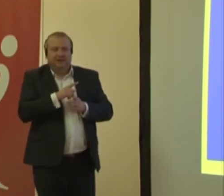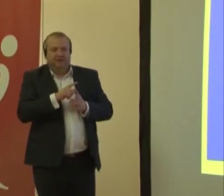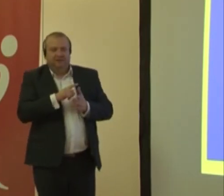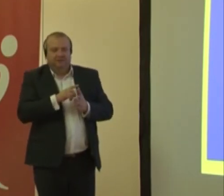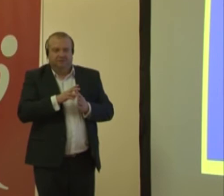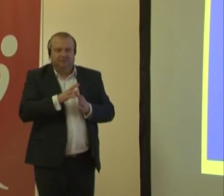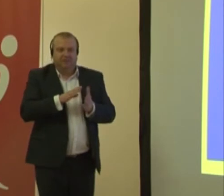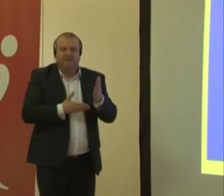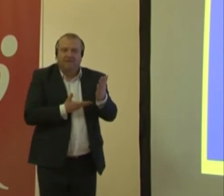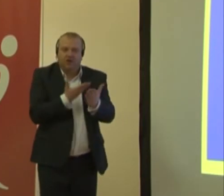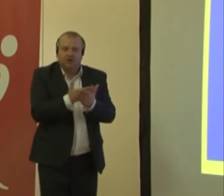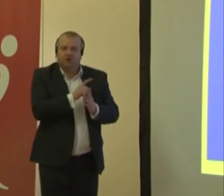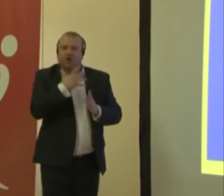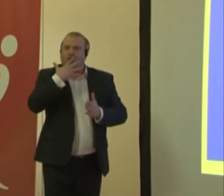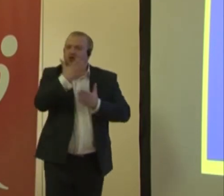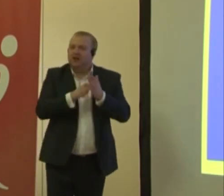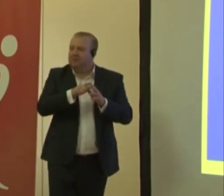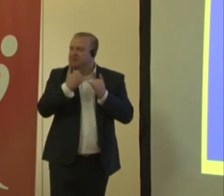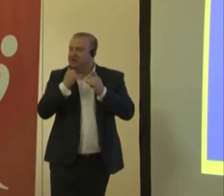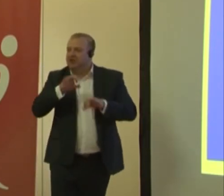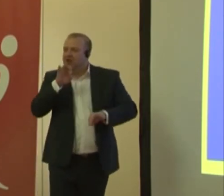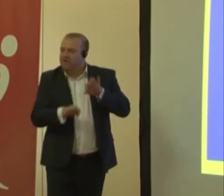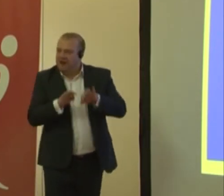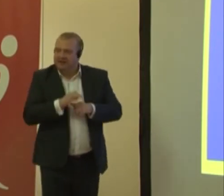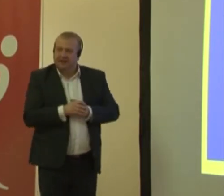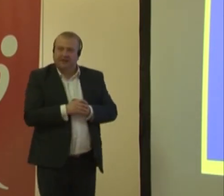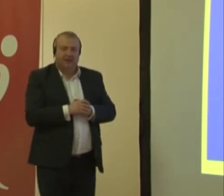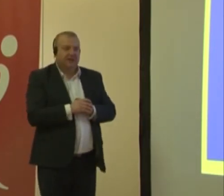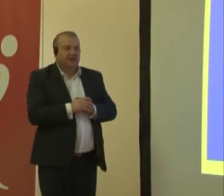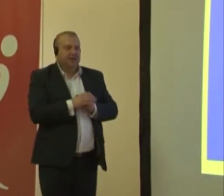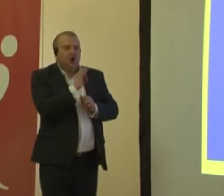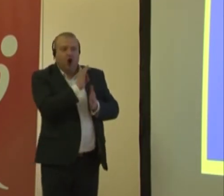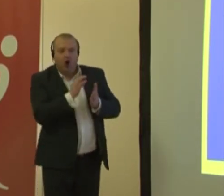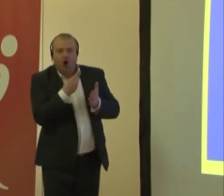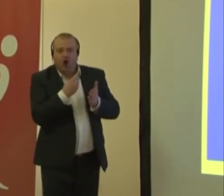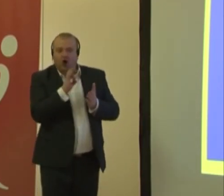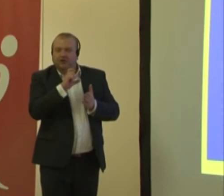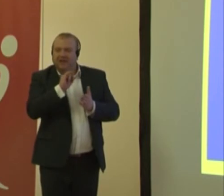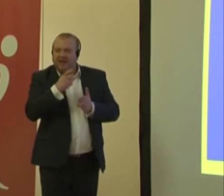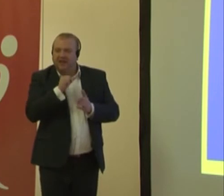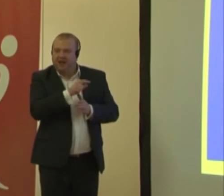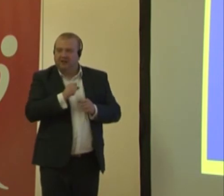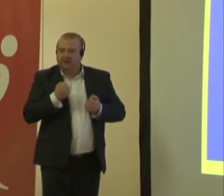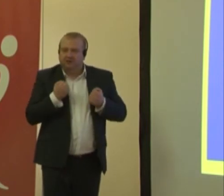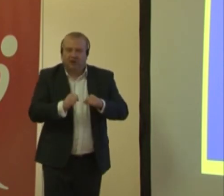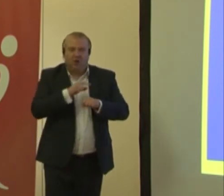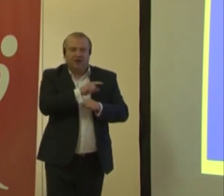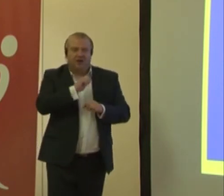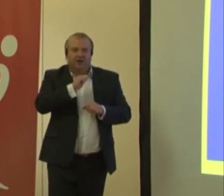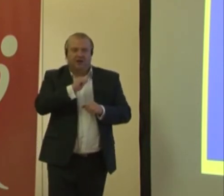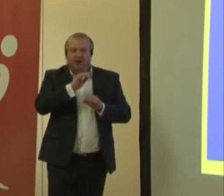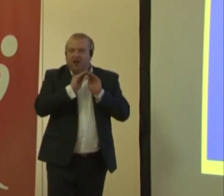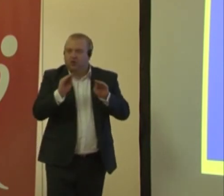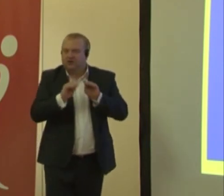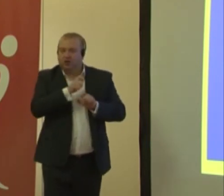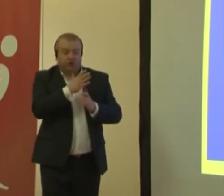on transition, on vocational education and training, is what is good for learners with disabilities